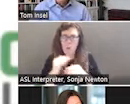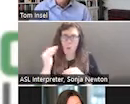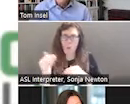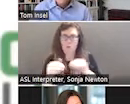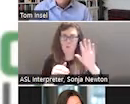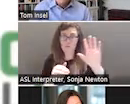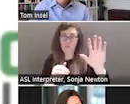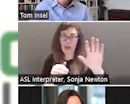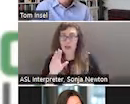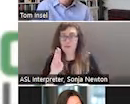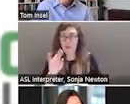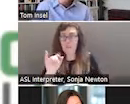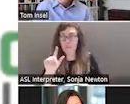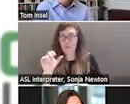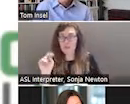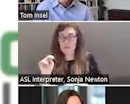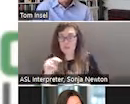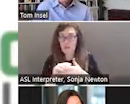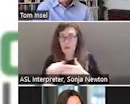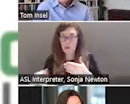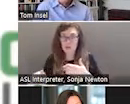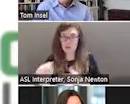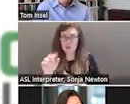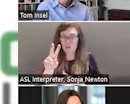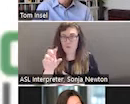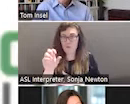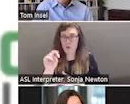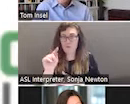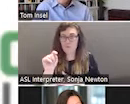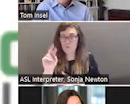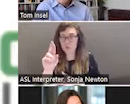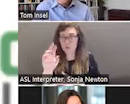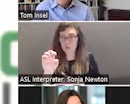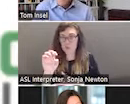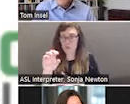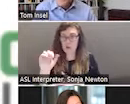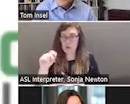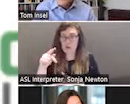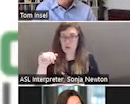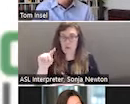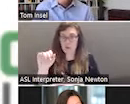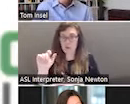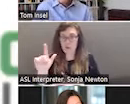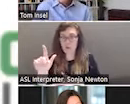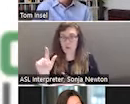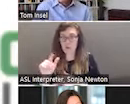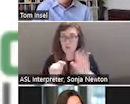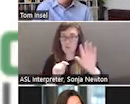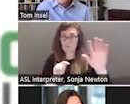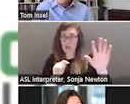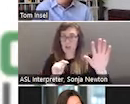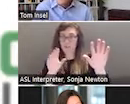billion in venture capital investment in mental health. I can't help but point out that $5 billion